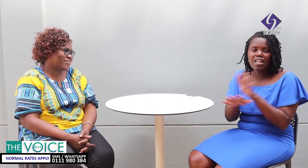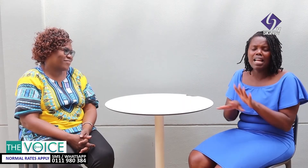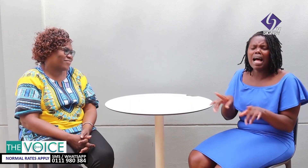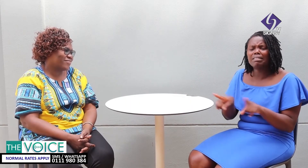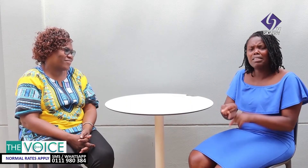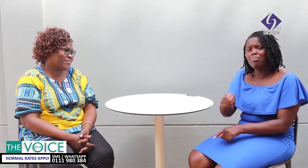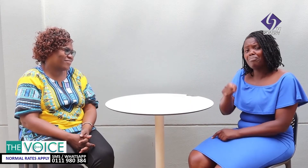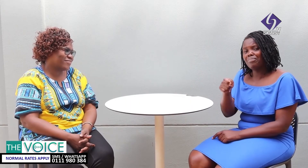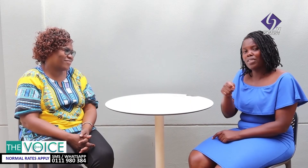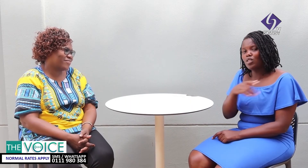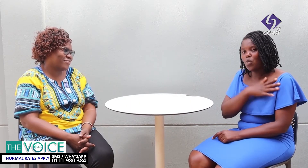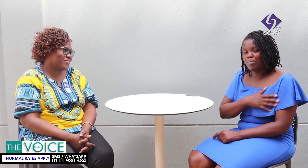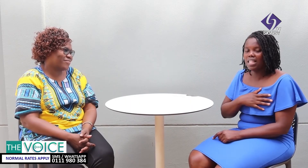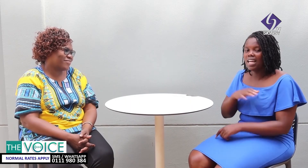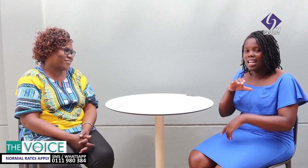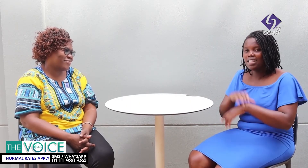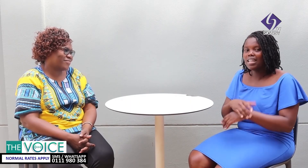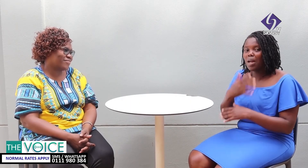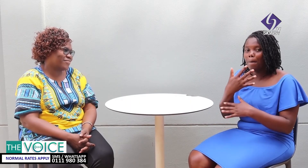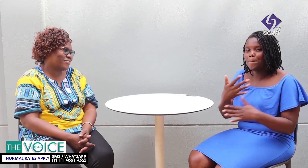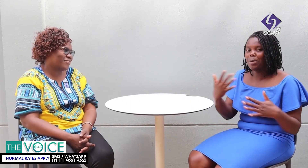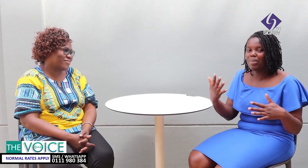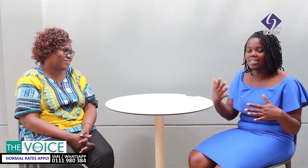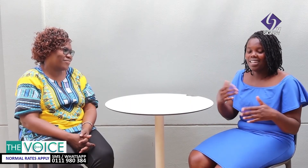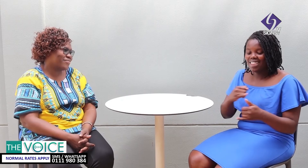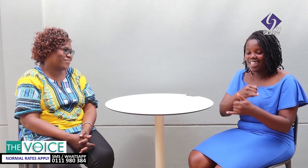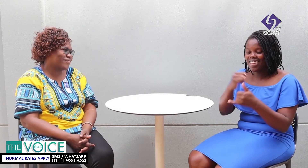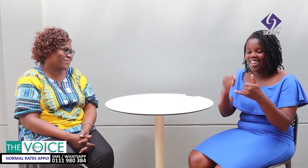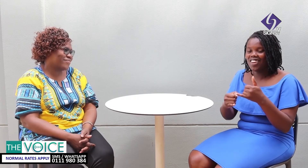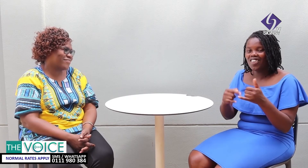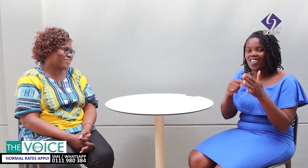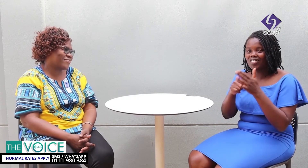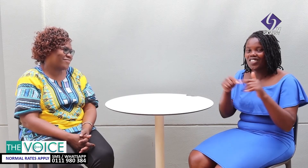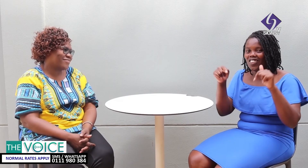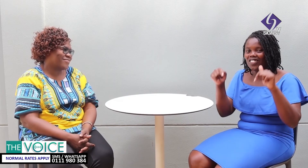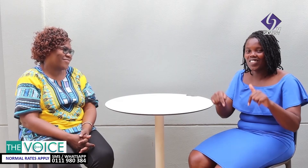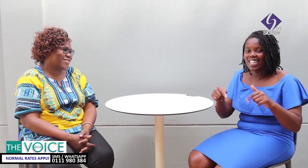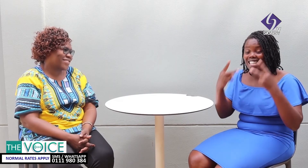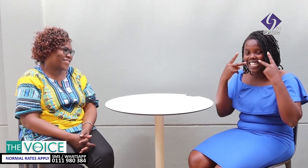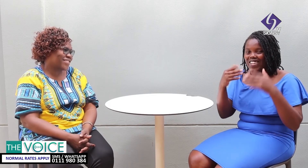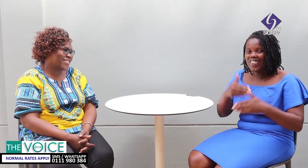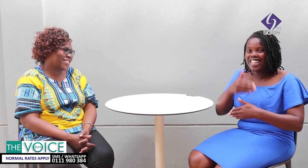So please, you can watch us here at Science TV. See you next time. Bye bye.